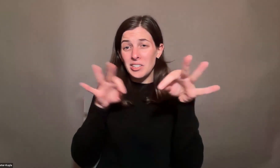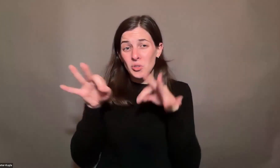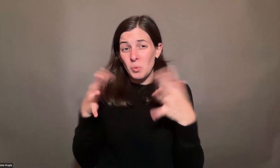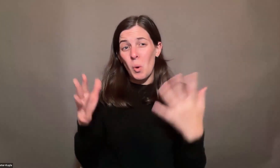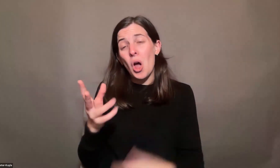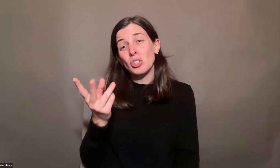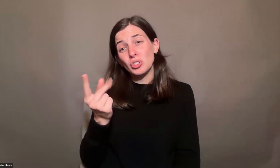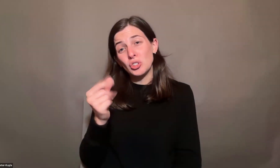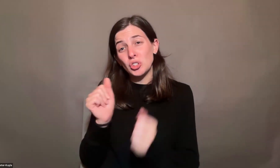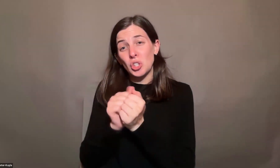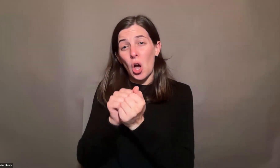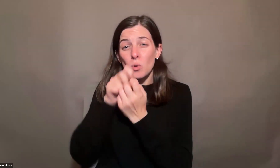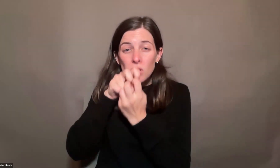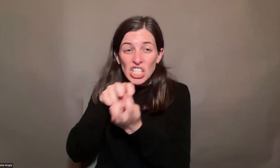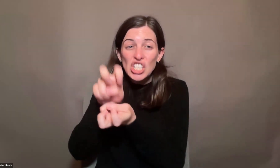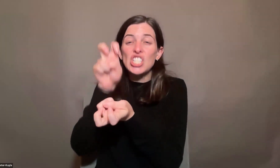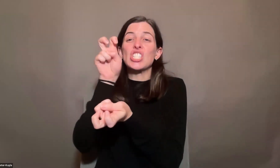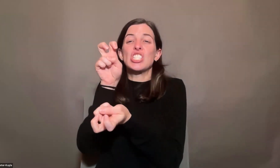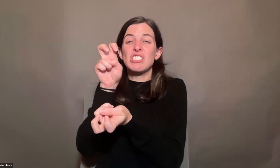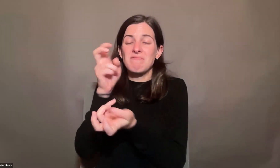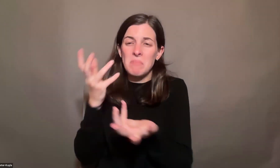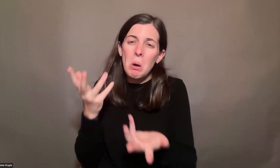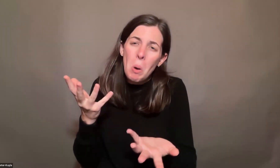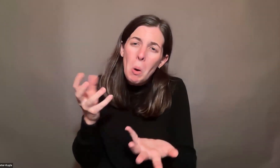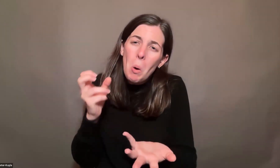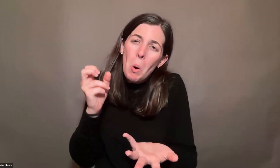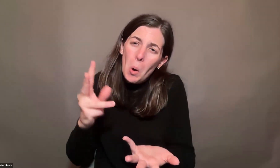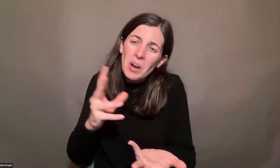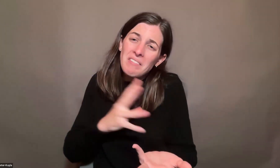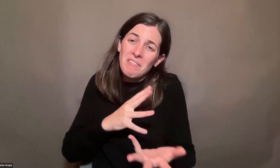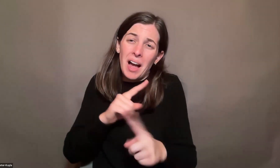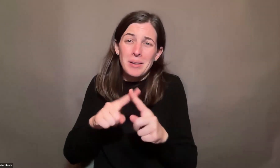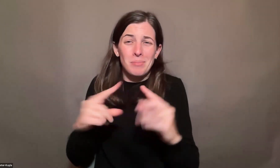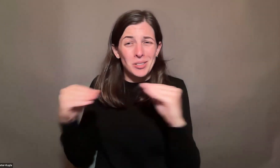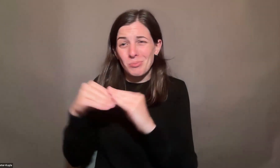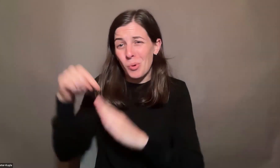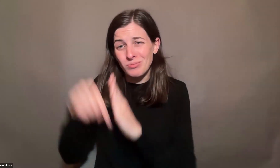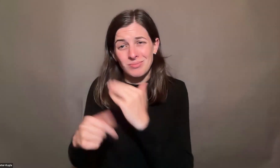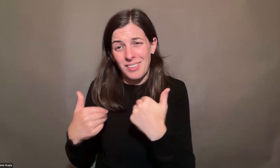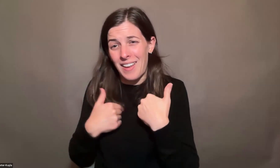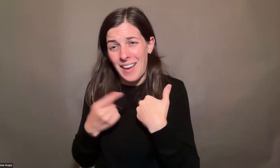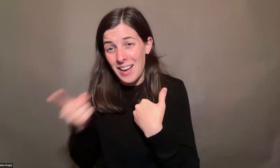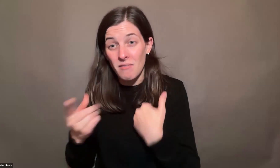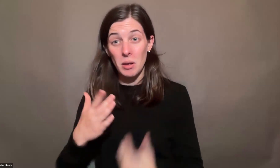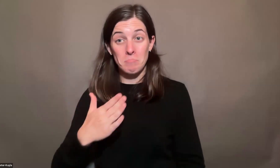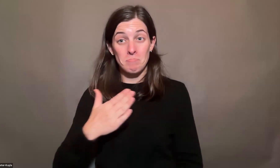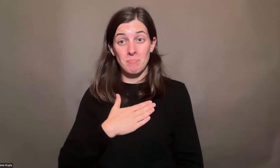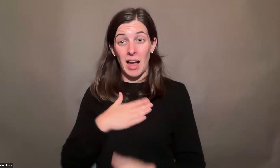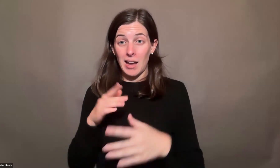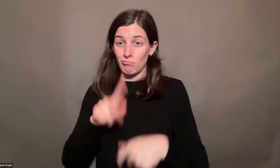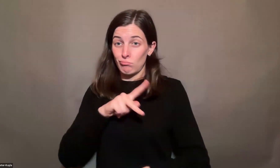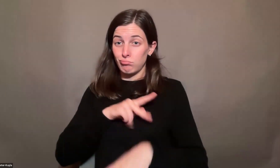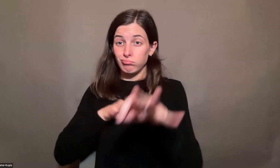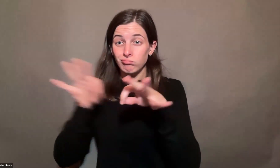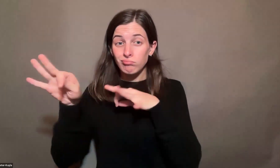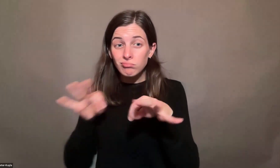actually to me there's more to this picture than meets the eye. In my description, I said the dog had a wild look in its eye. I talked